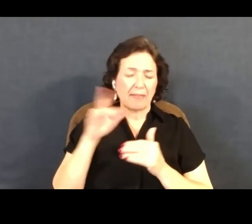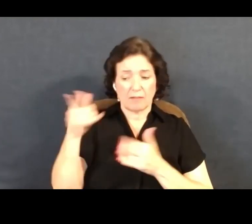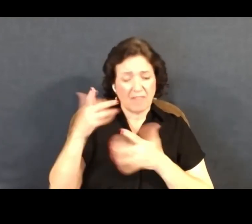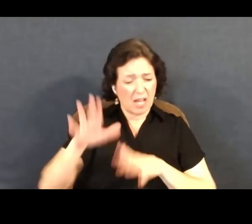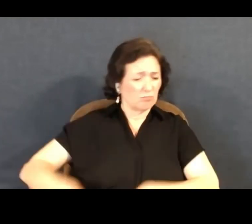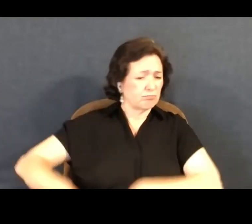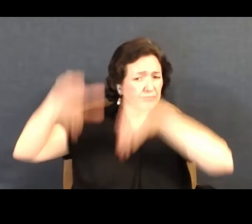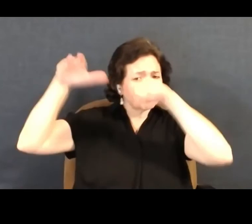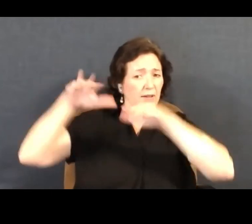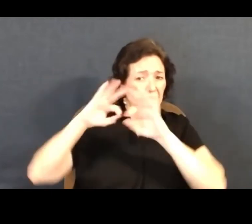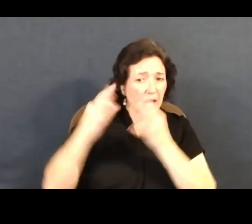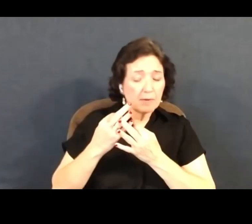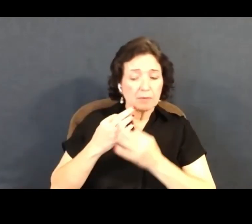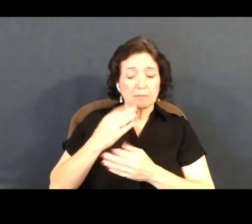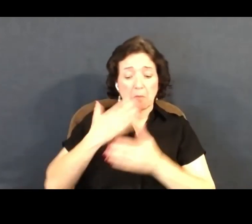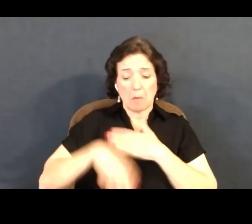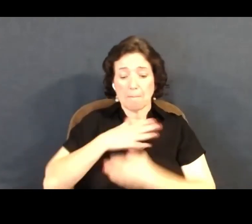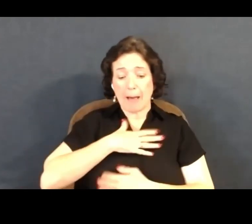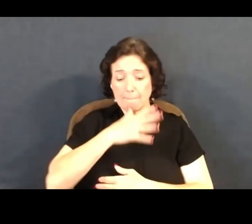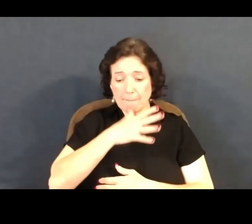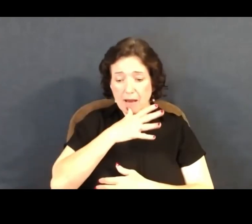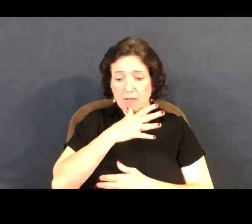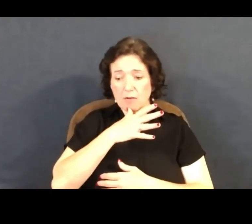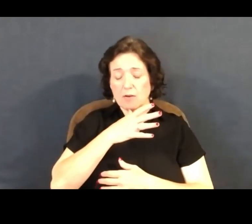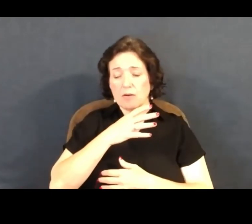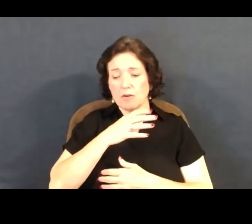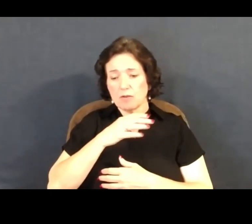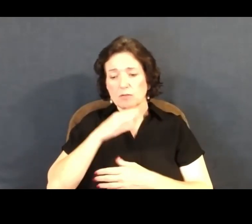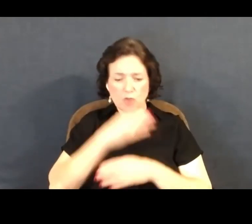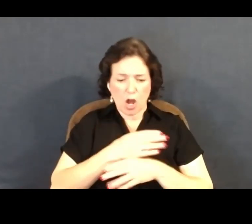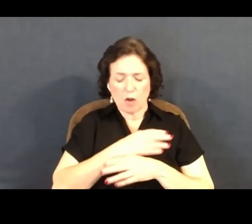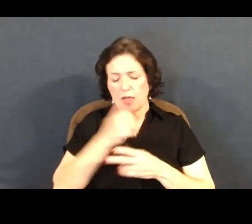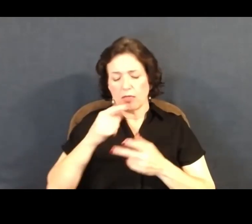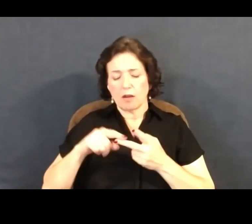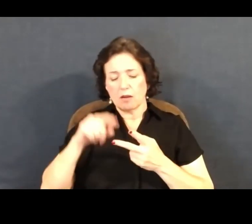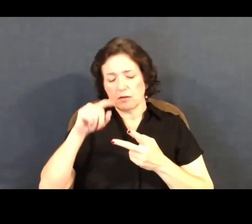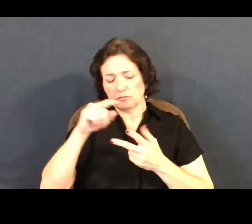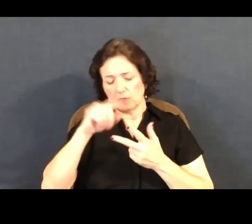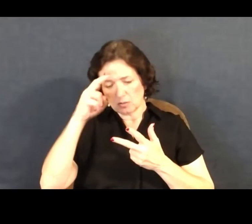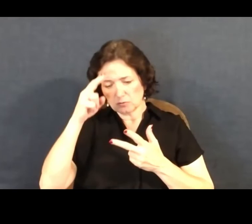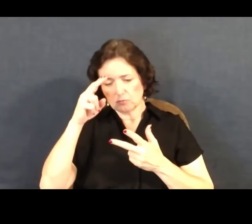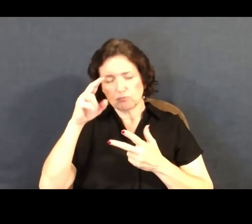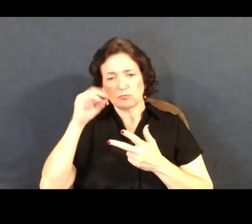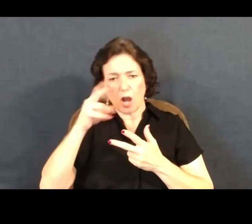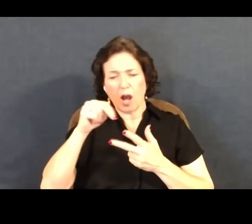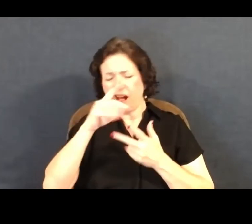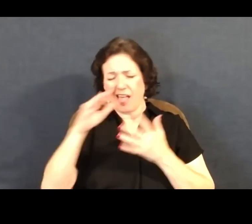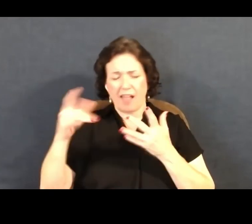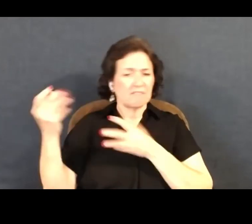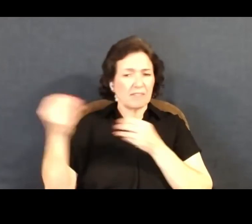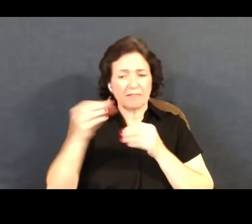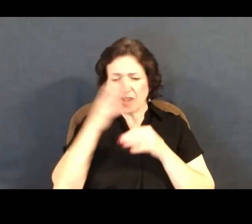family. She'd had my mother, her daughter, and she'd had my Aunt Arlene and my Uncle John and Grandpa to feed a farm family all that time.